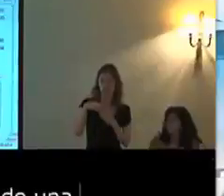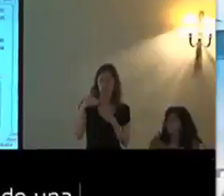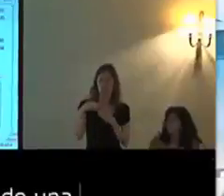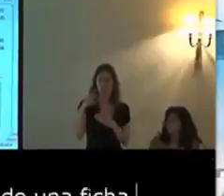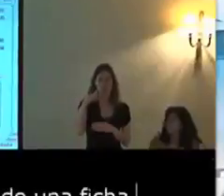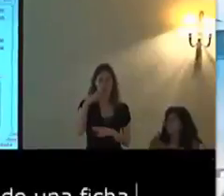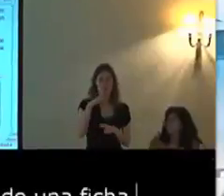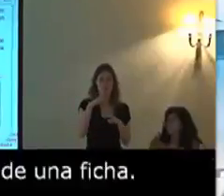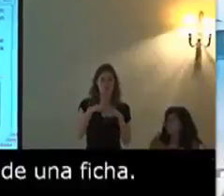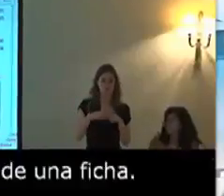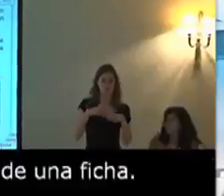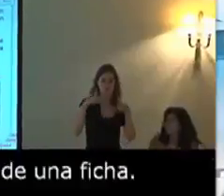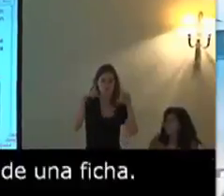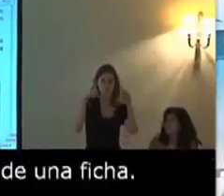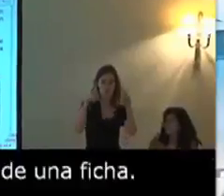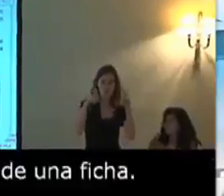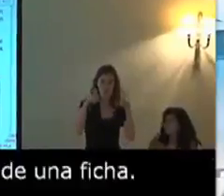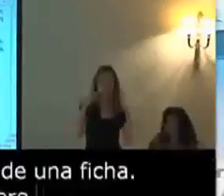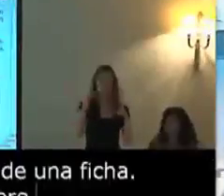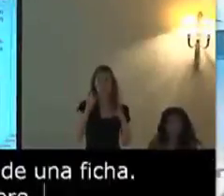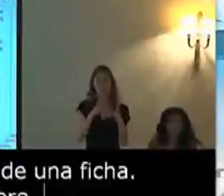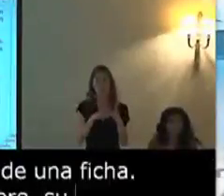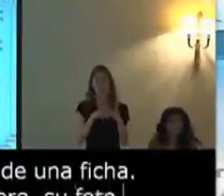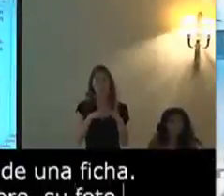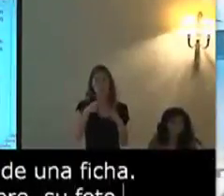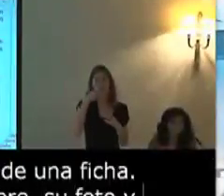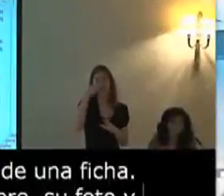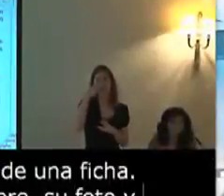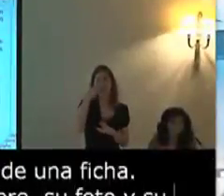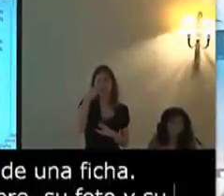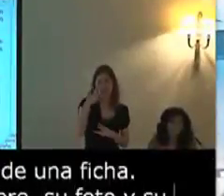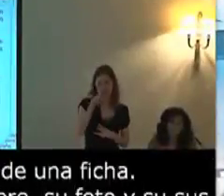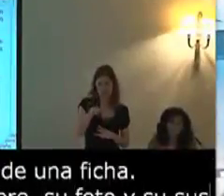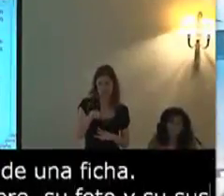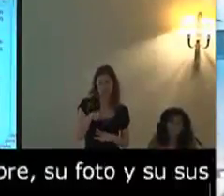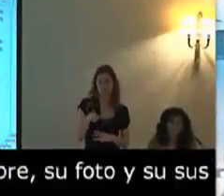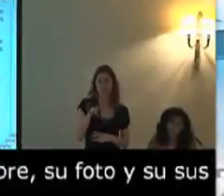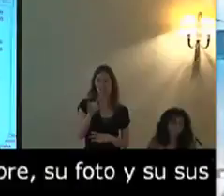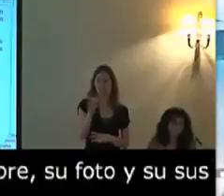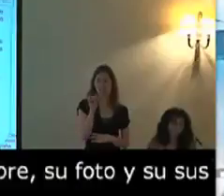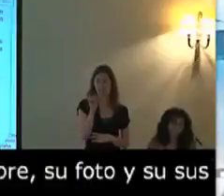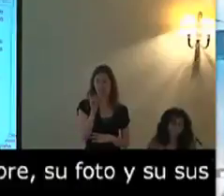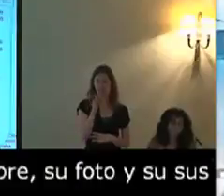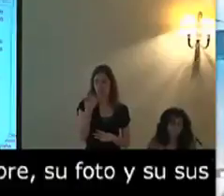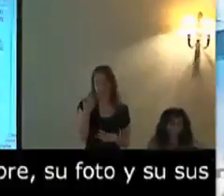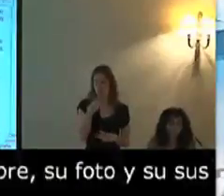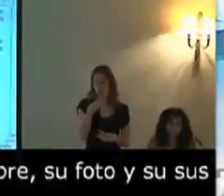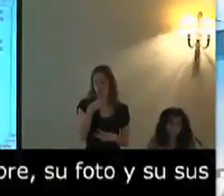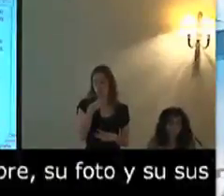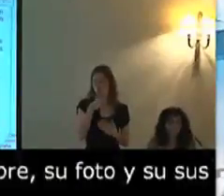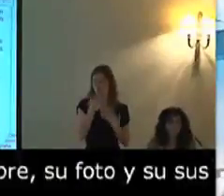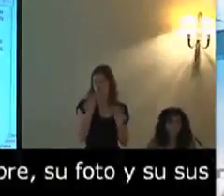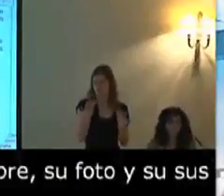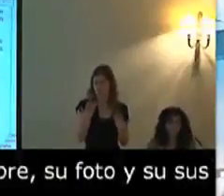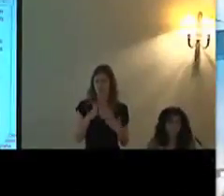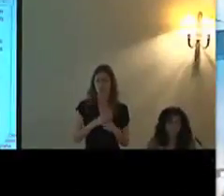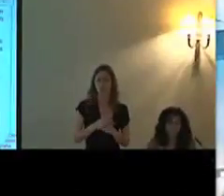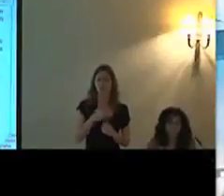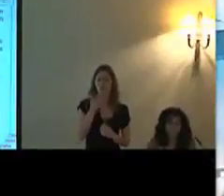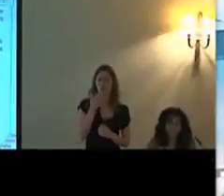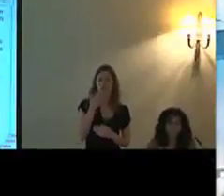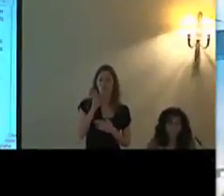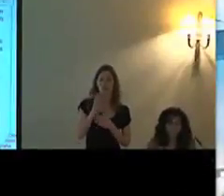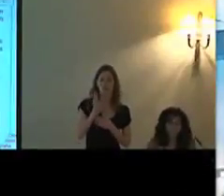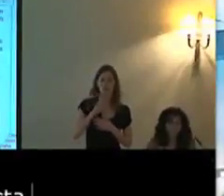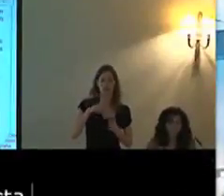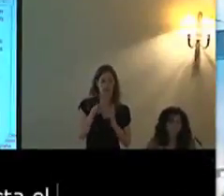on the screen we have Anna, so we have her name, a picture of Anna, and her likes, hobbies, and so